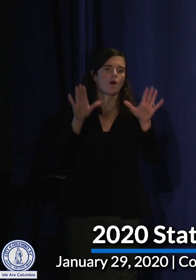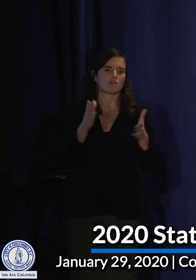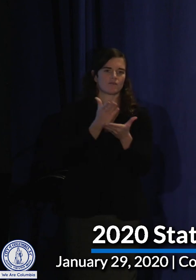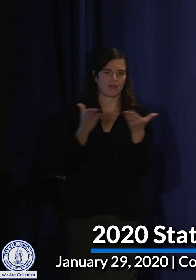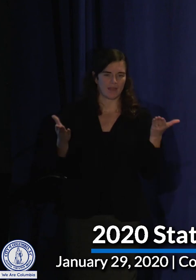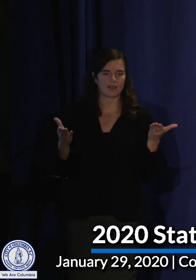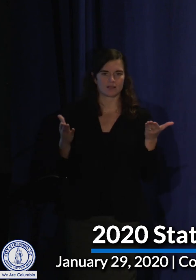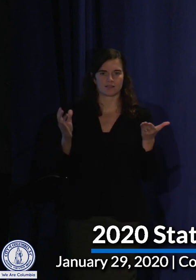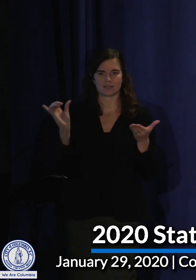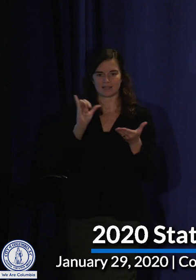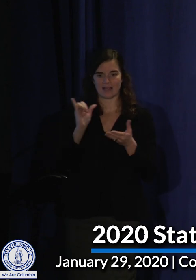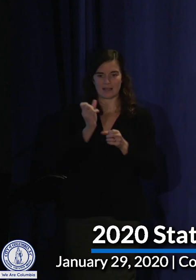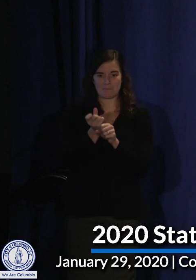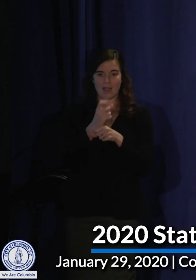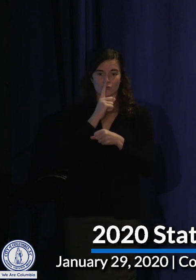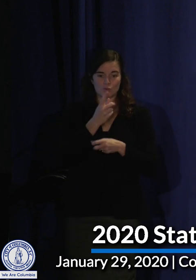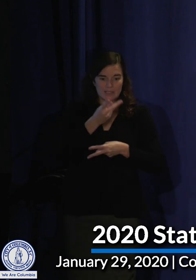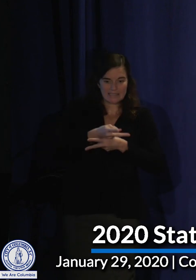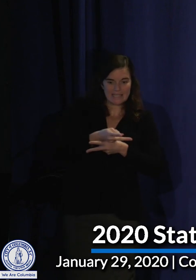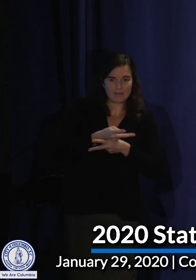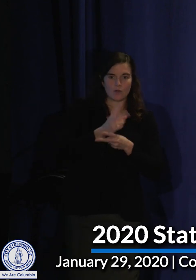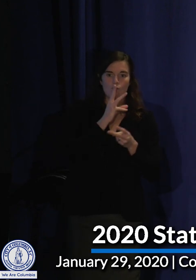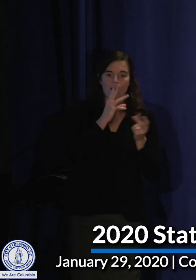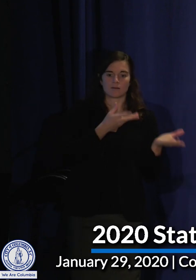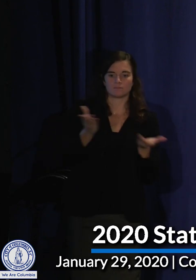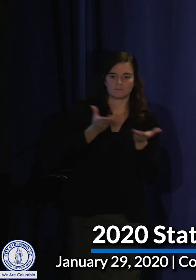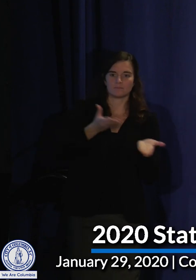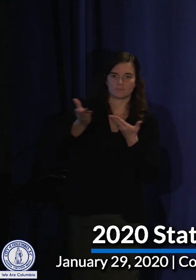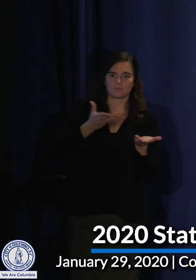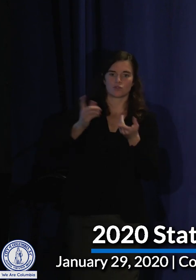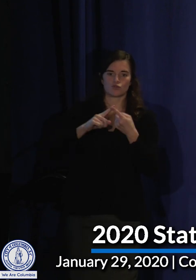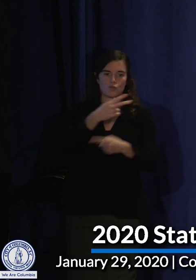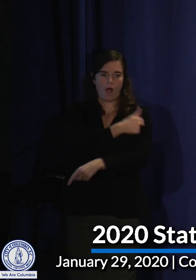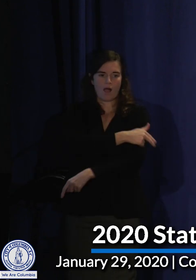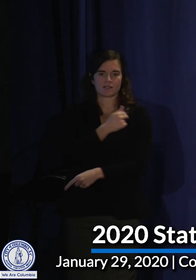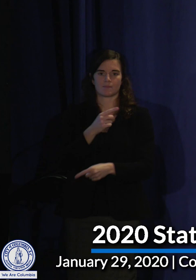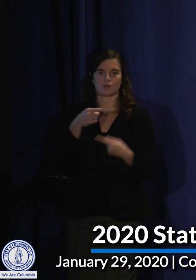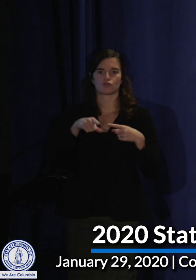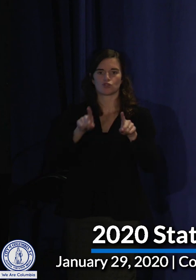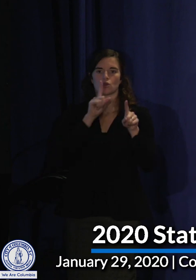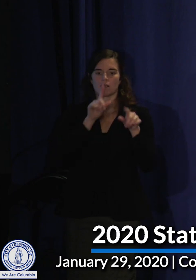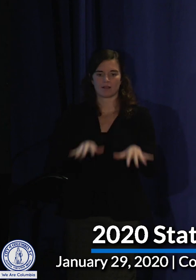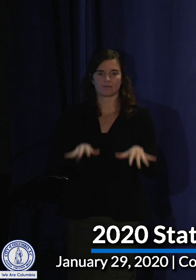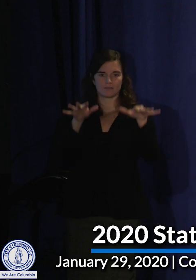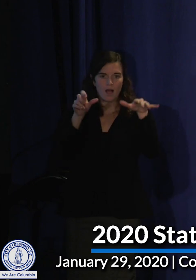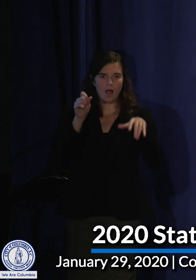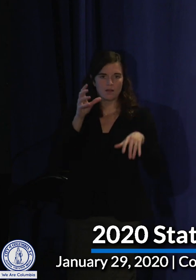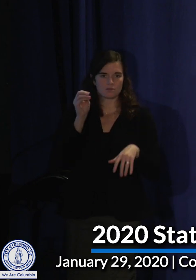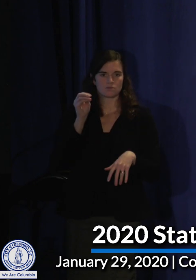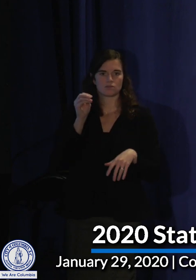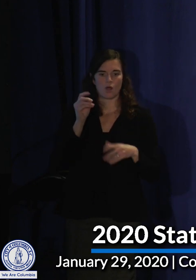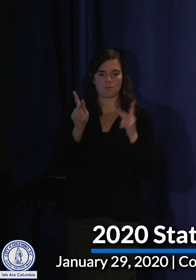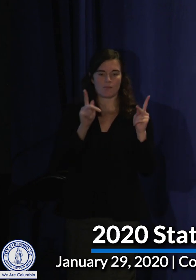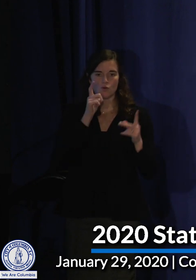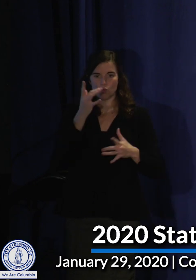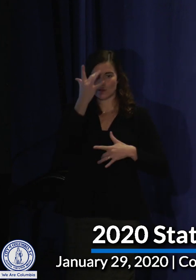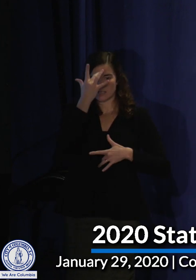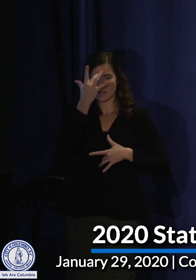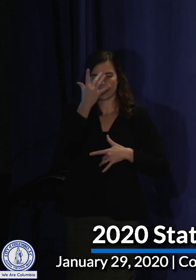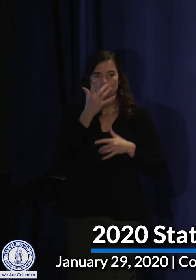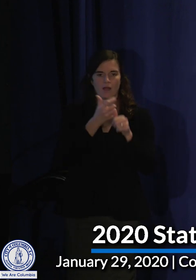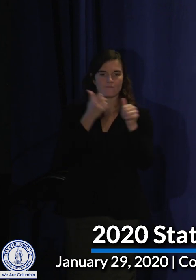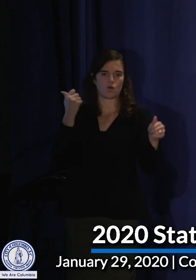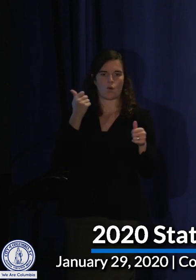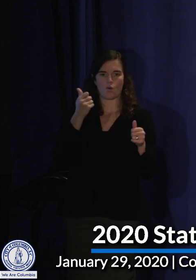supply of water to our area hospitals so that the infirmed would be free from danger. Chief Jenkins,